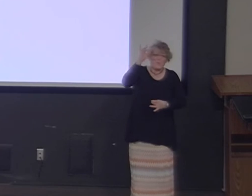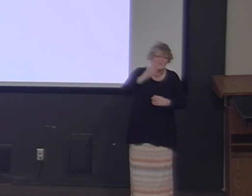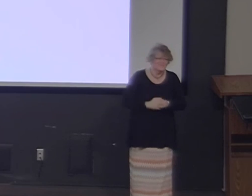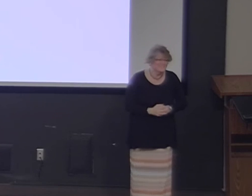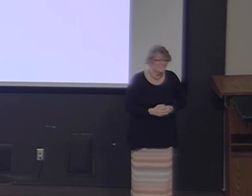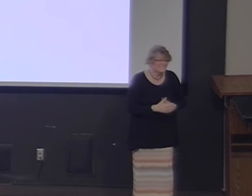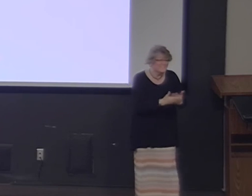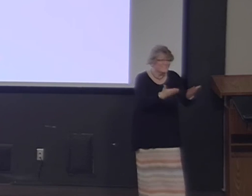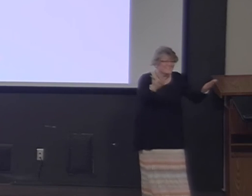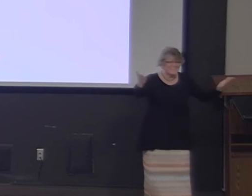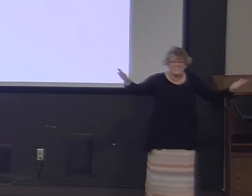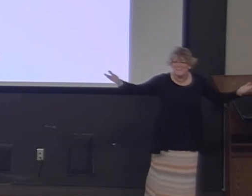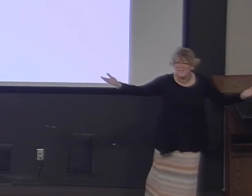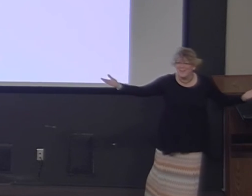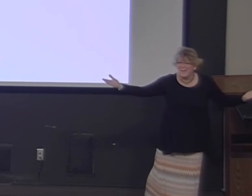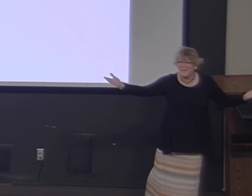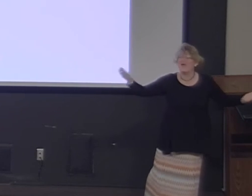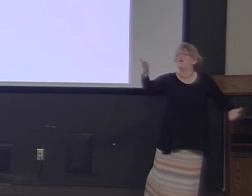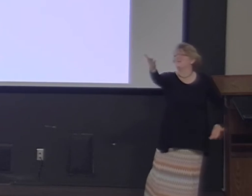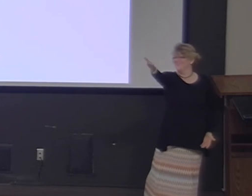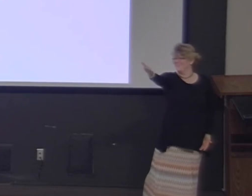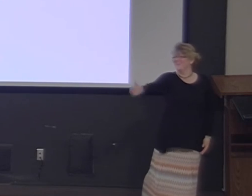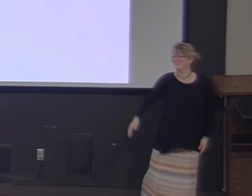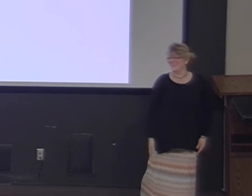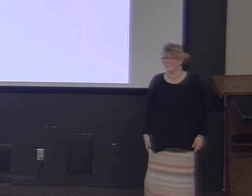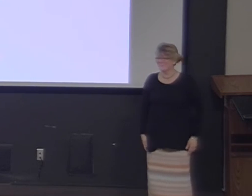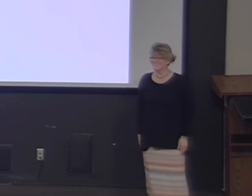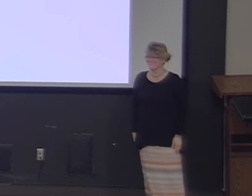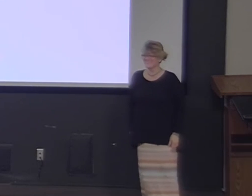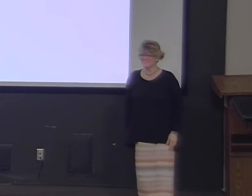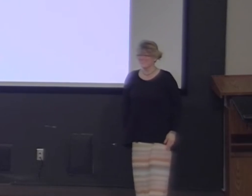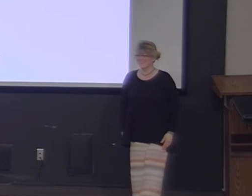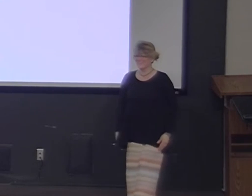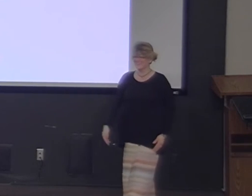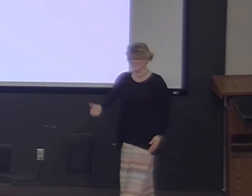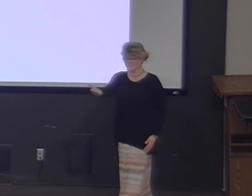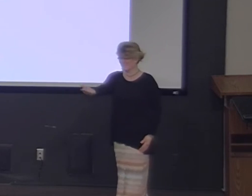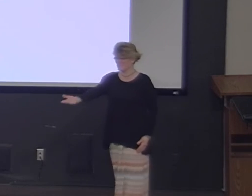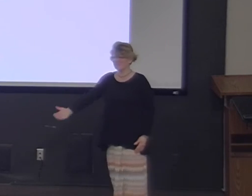Any brave soul willing to come down? No. There we are.